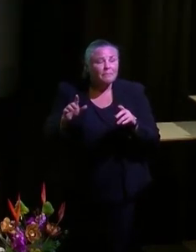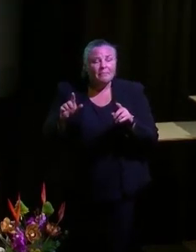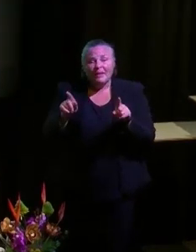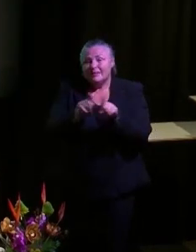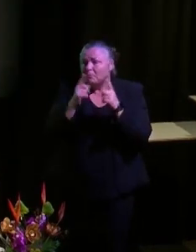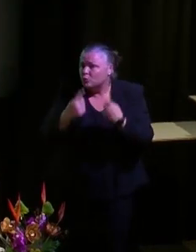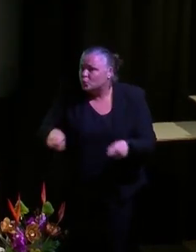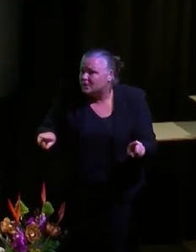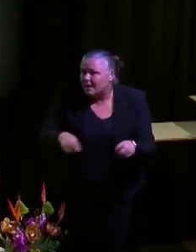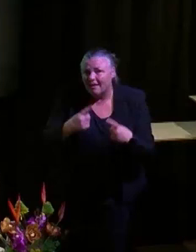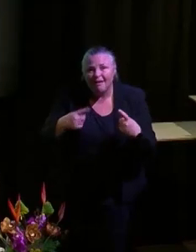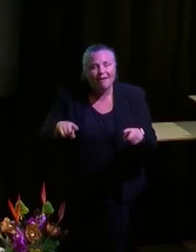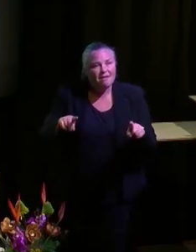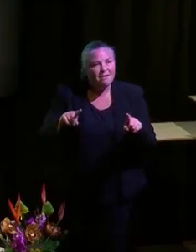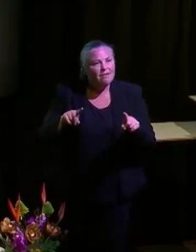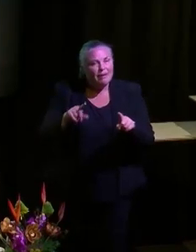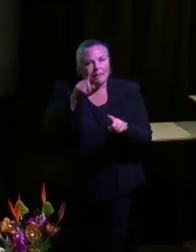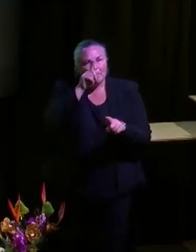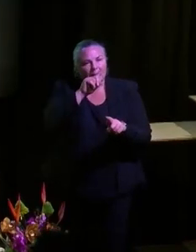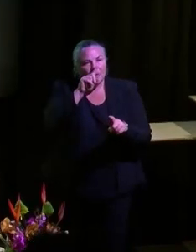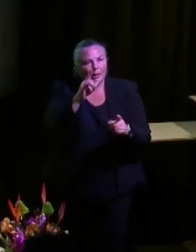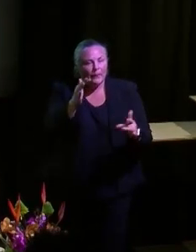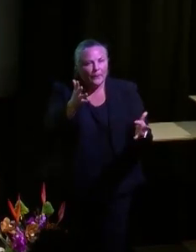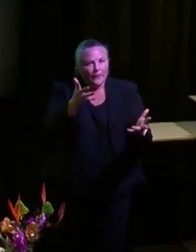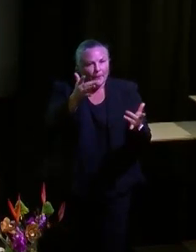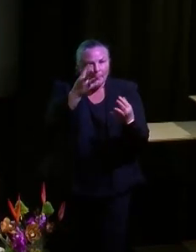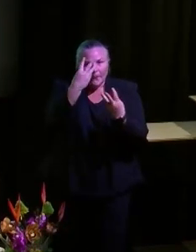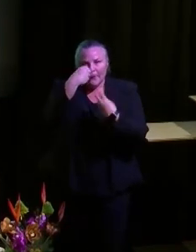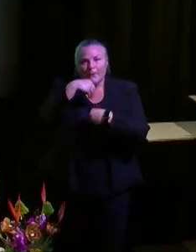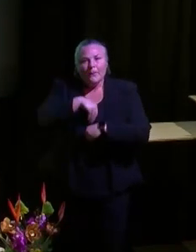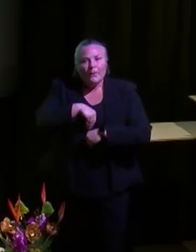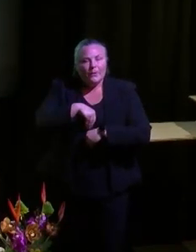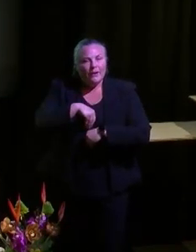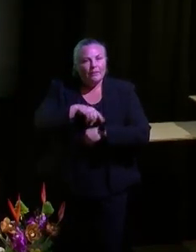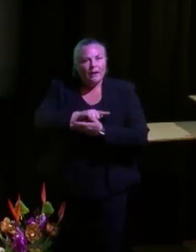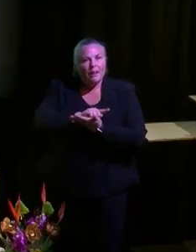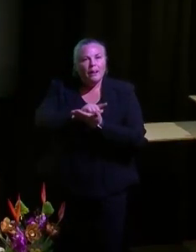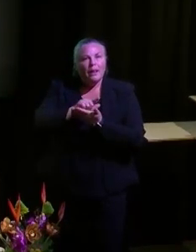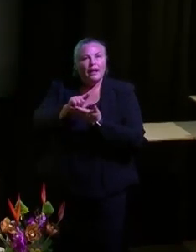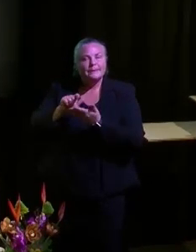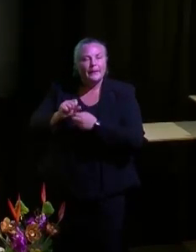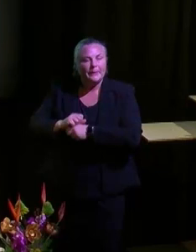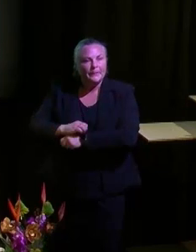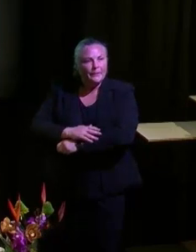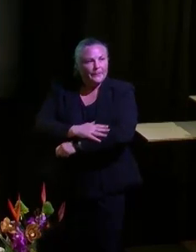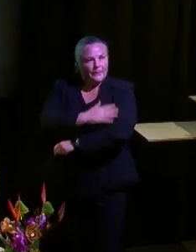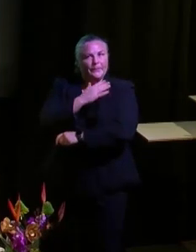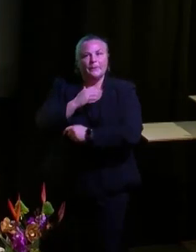get past that sort of opposition that people have to the message, and then they'll understand more deeply. Yep.